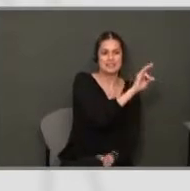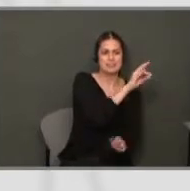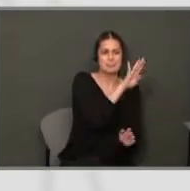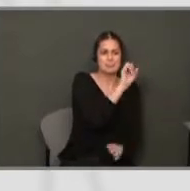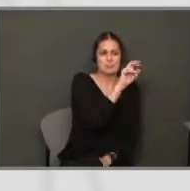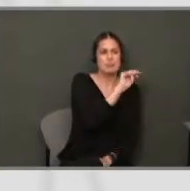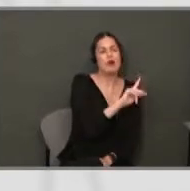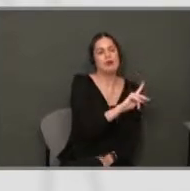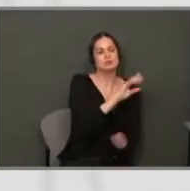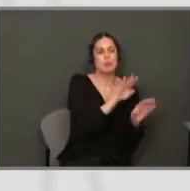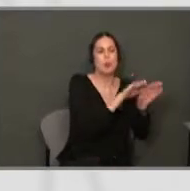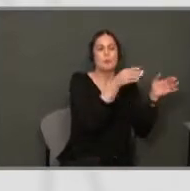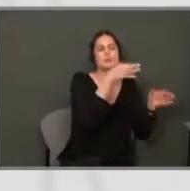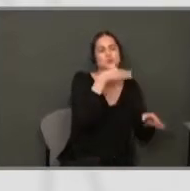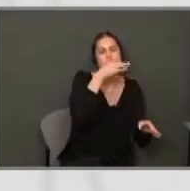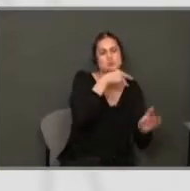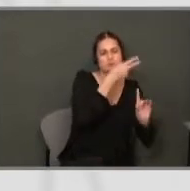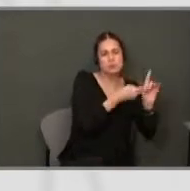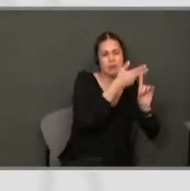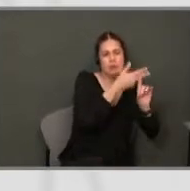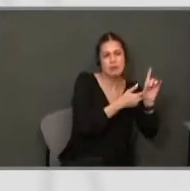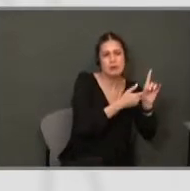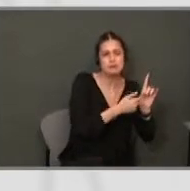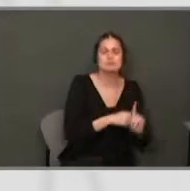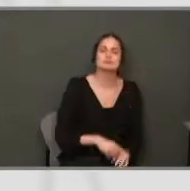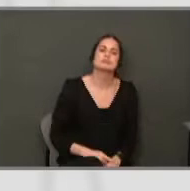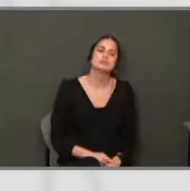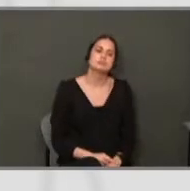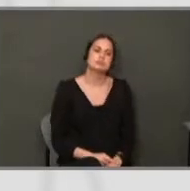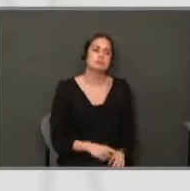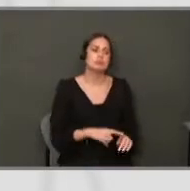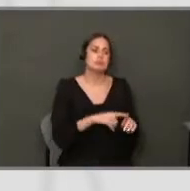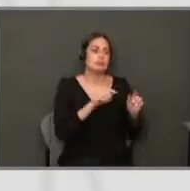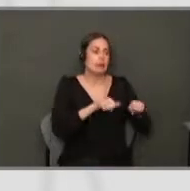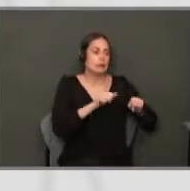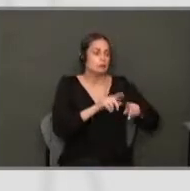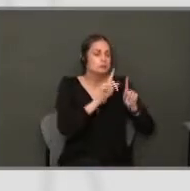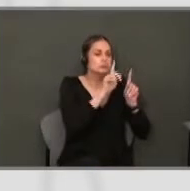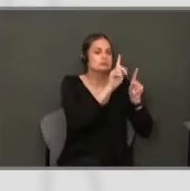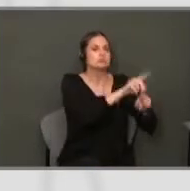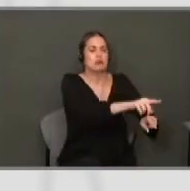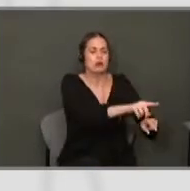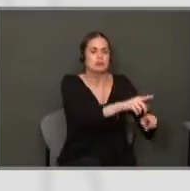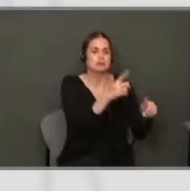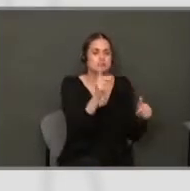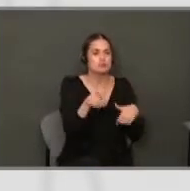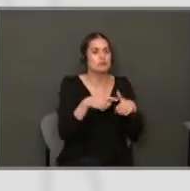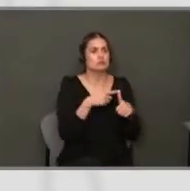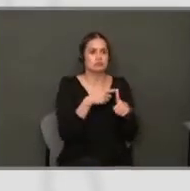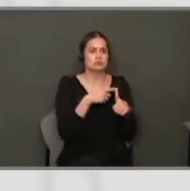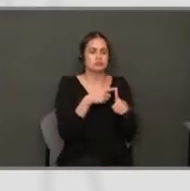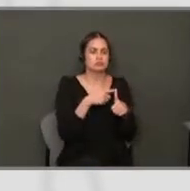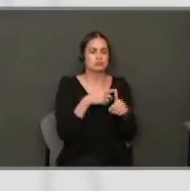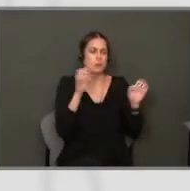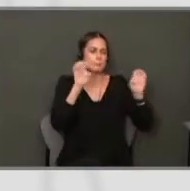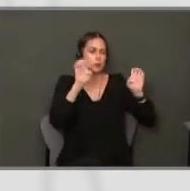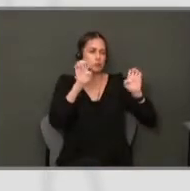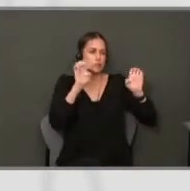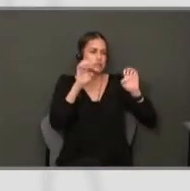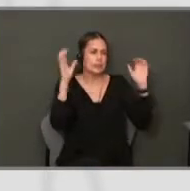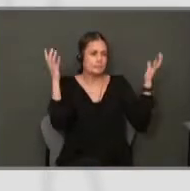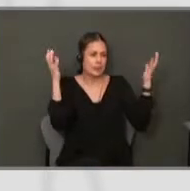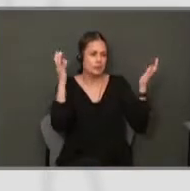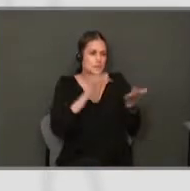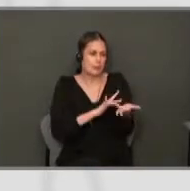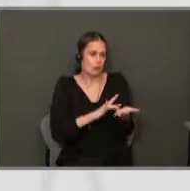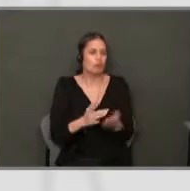months. But it's an additional first responder unit to be able to respond to emergency medical calls. And then a